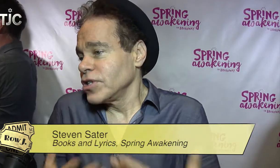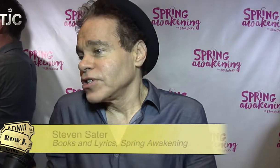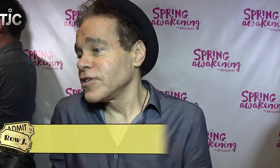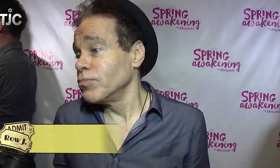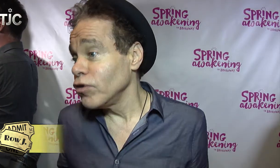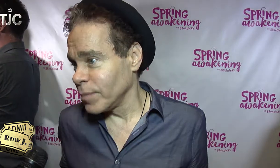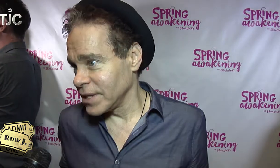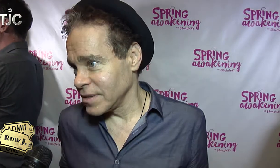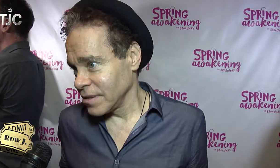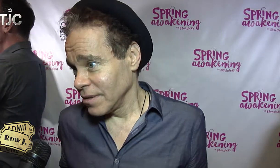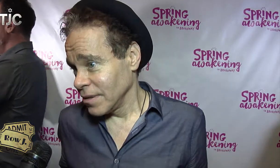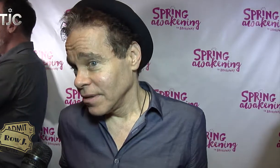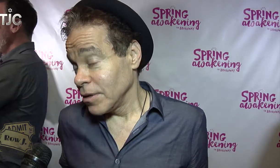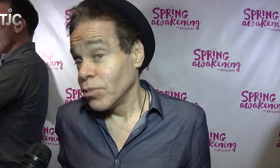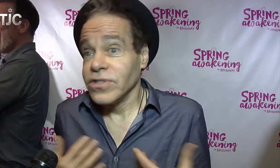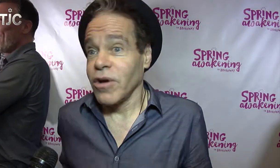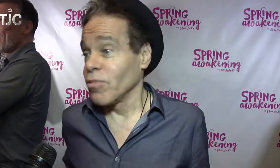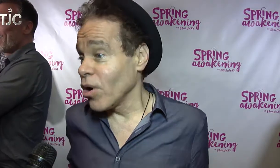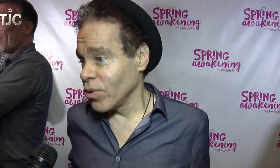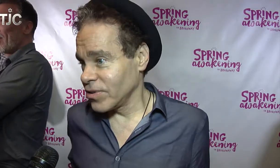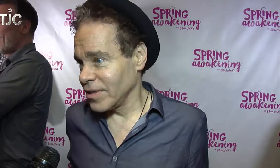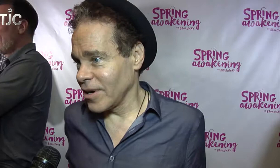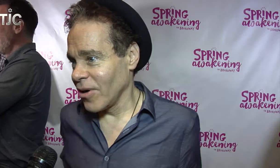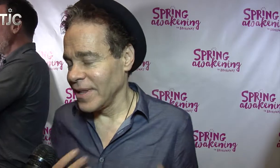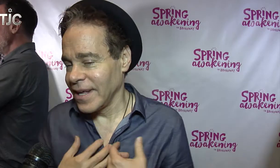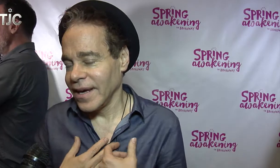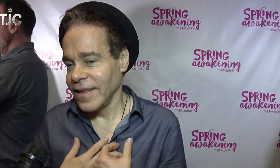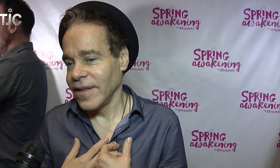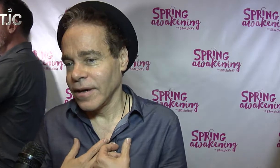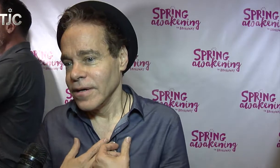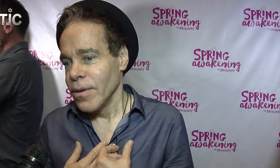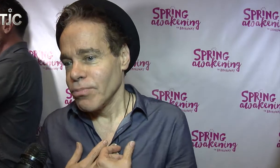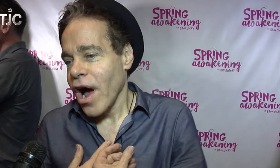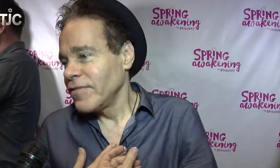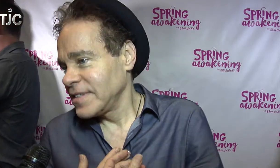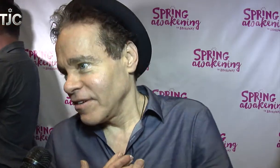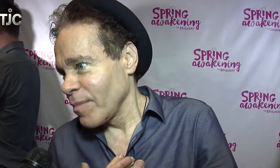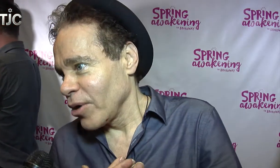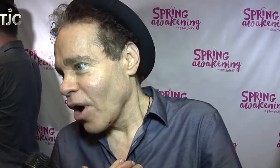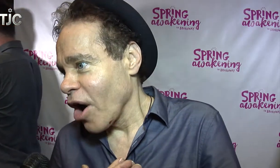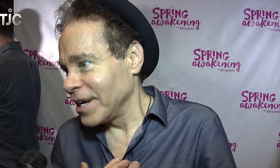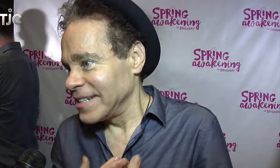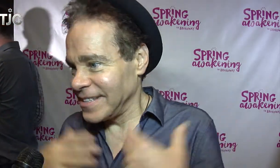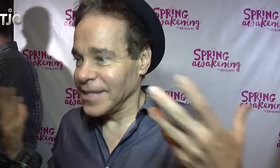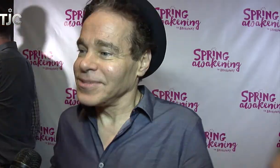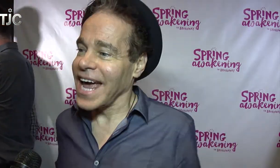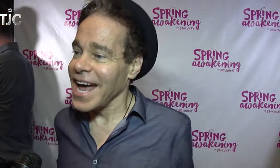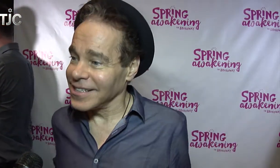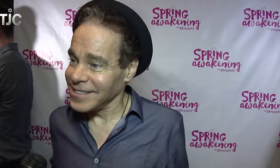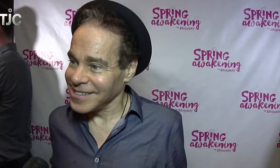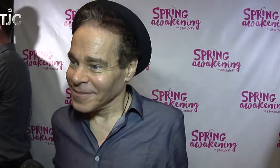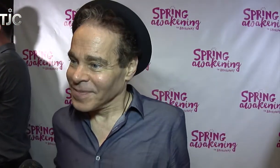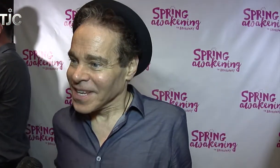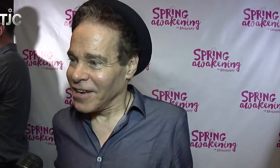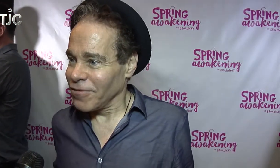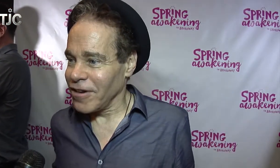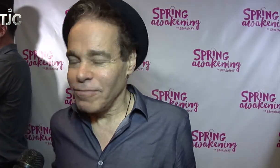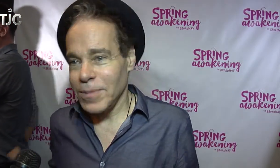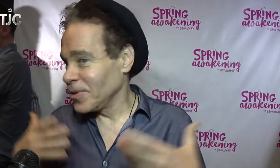into movement, in words I wrote, you know, in the privacy of my own heart, and to see them danced in front of people and